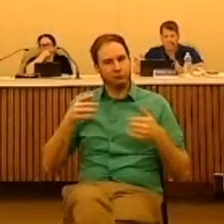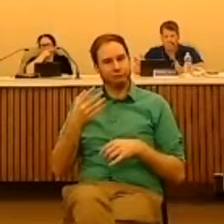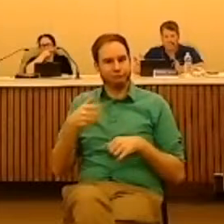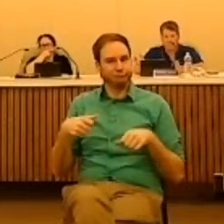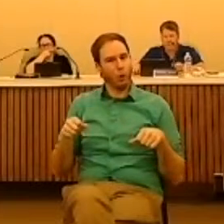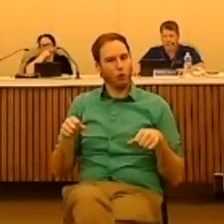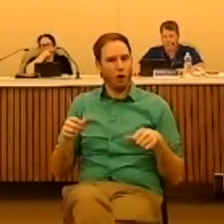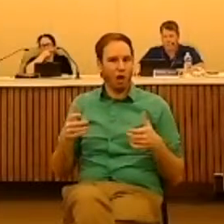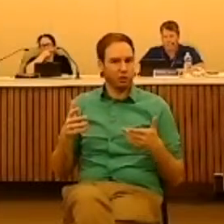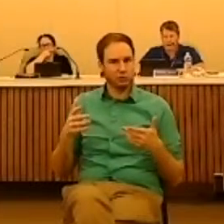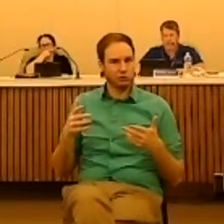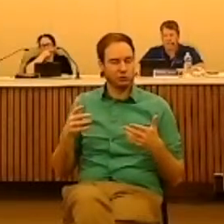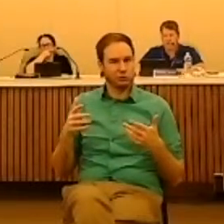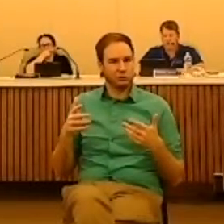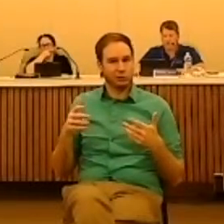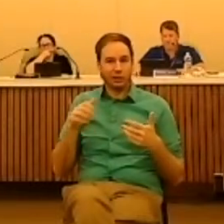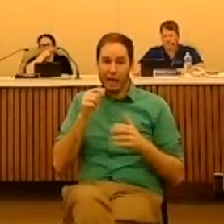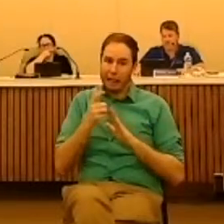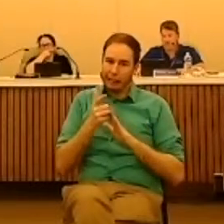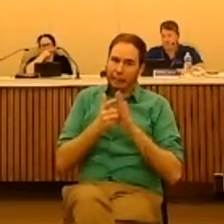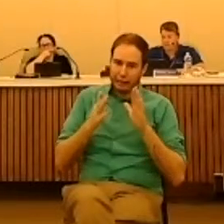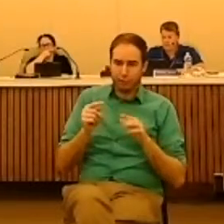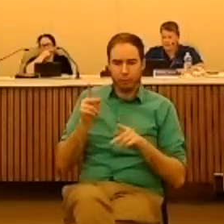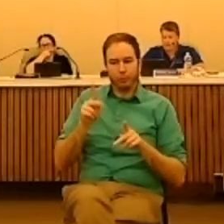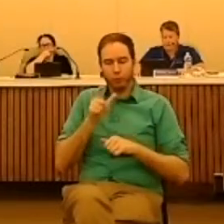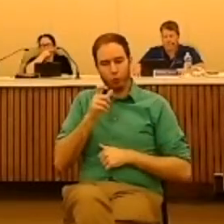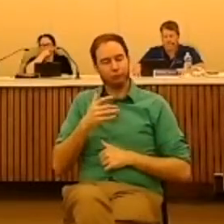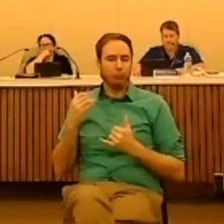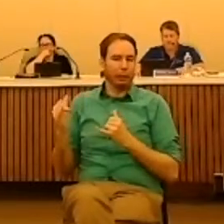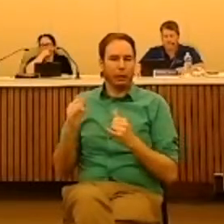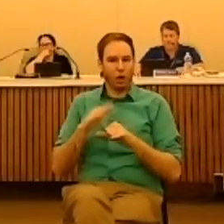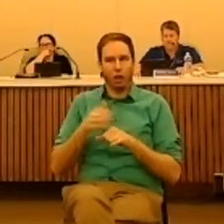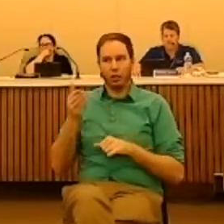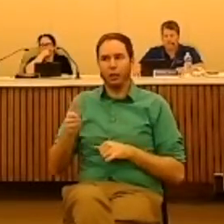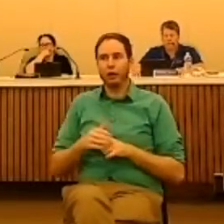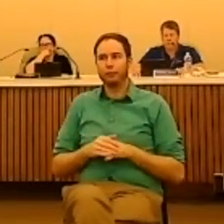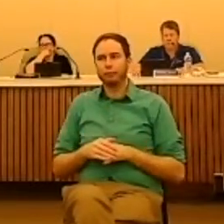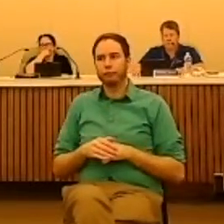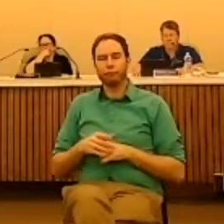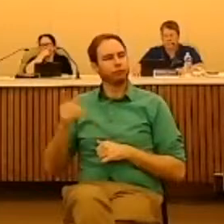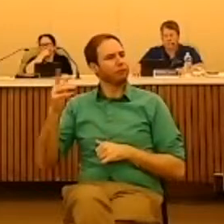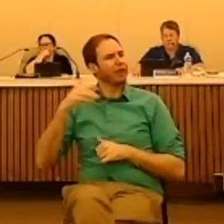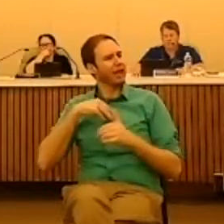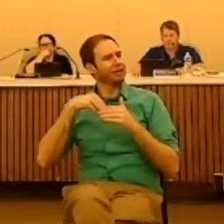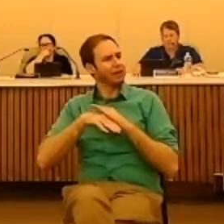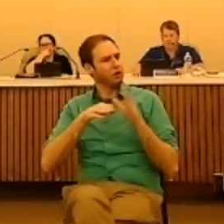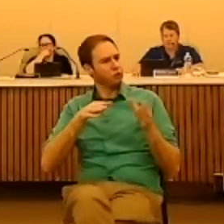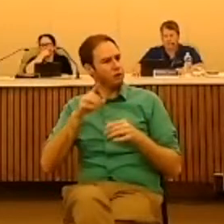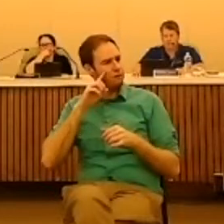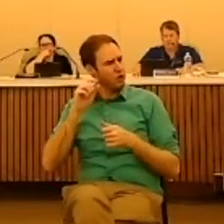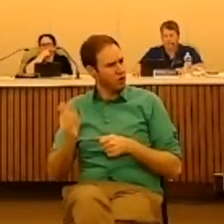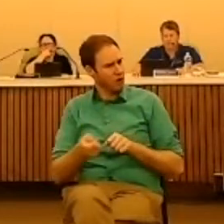park. Not legally, but it is. There was an access road to the golf course plan,